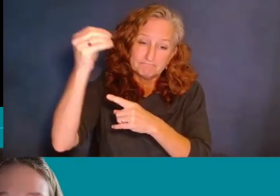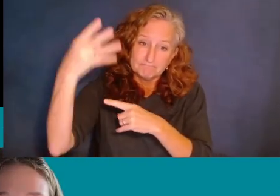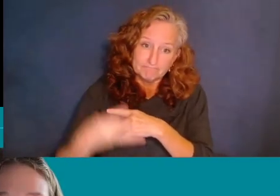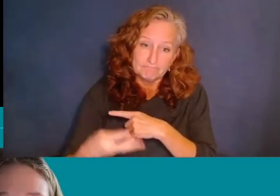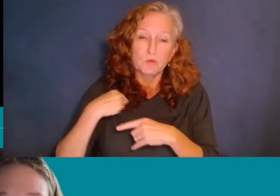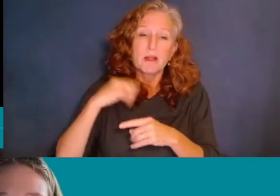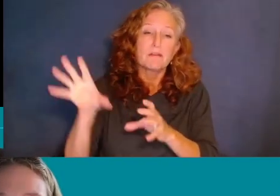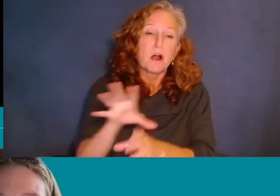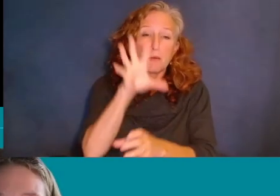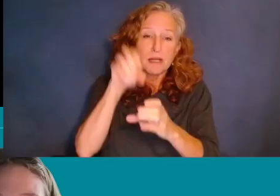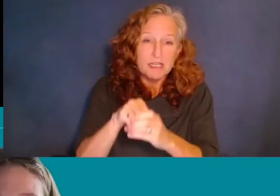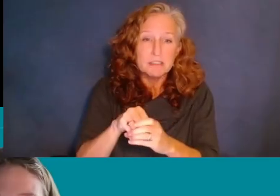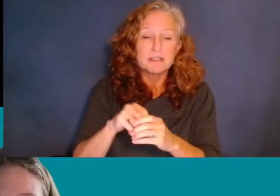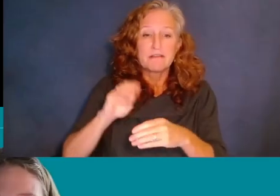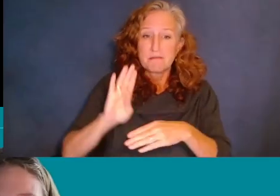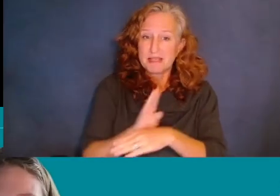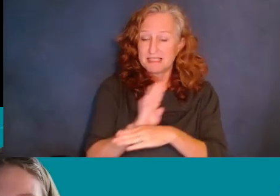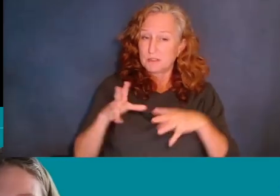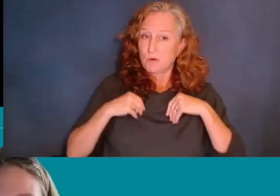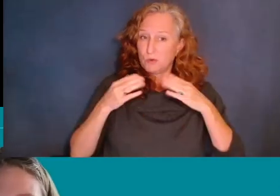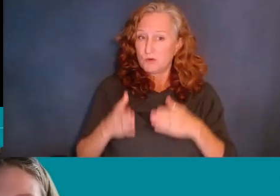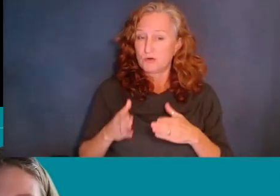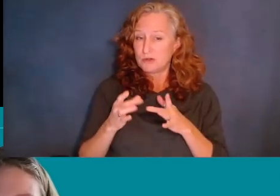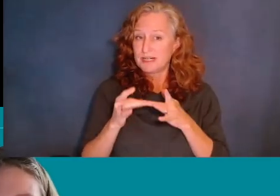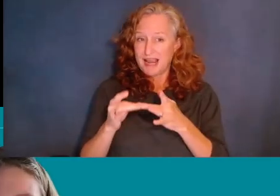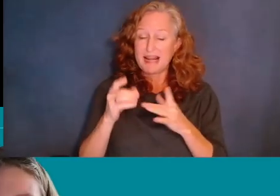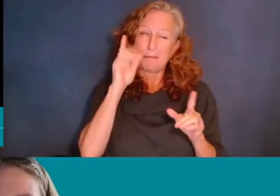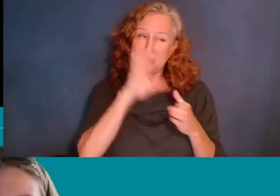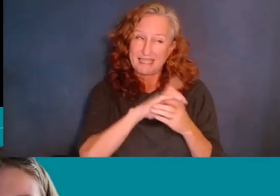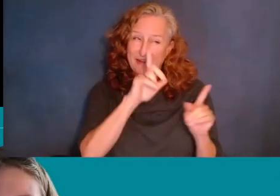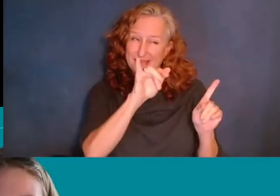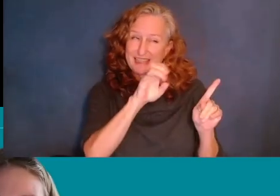something to do with making beautiful. So thank you, Lane, for that.